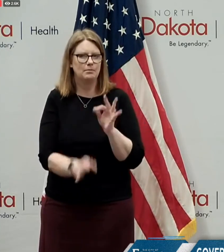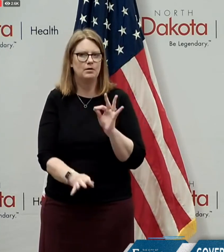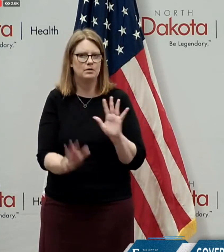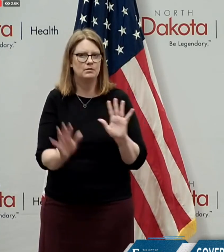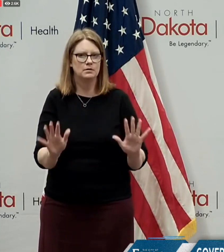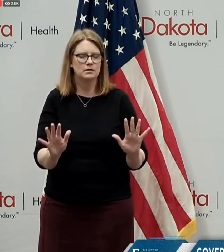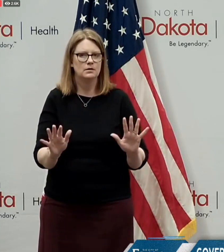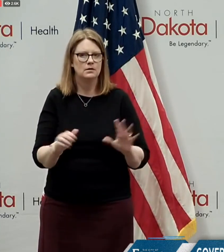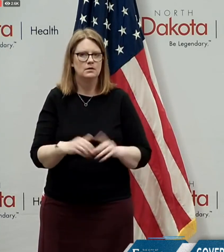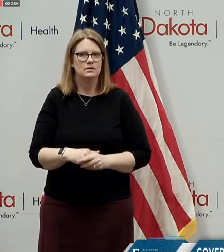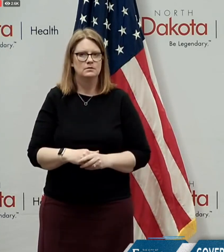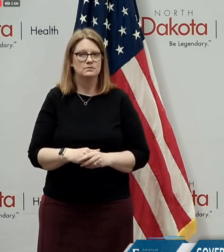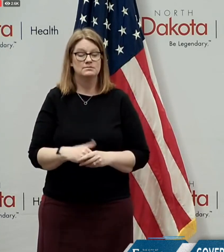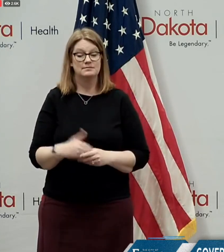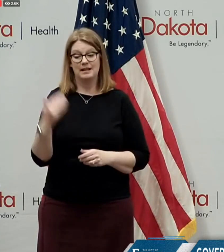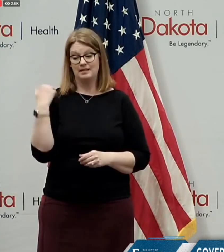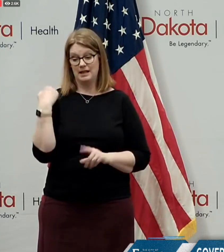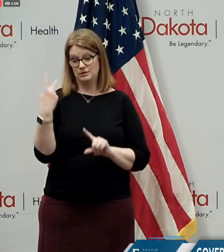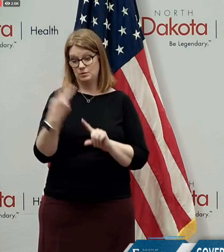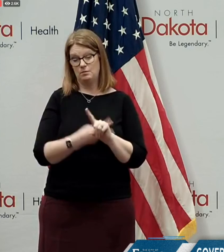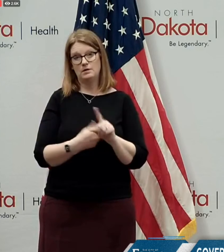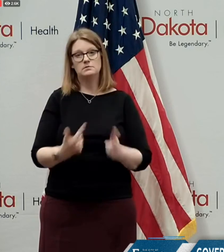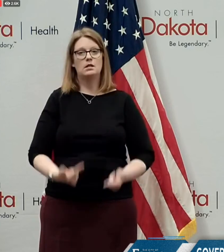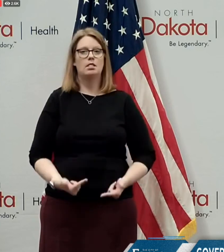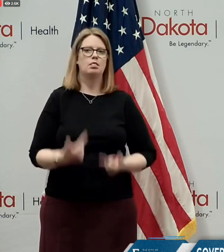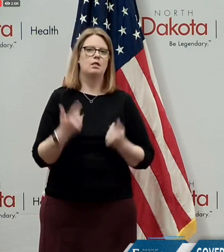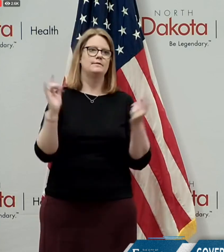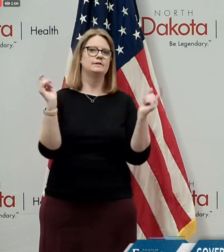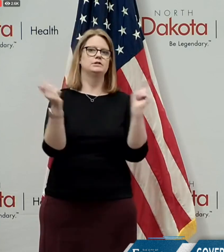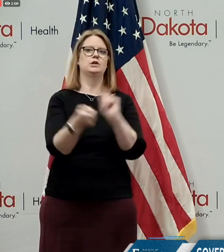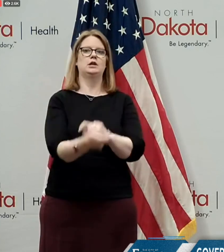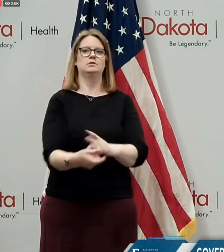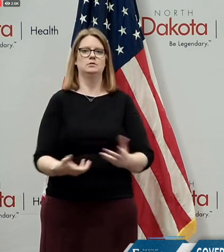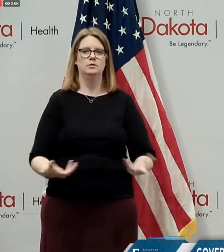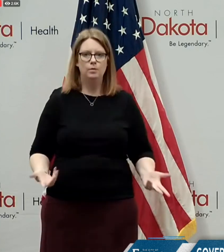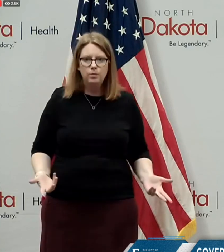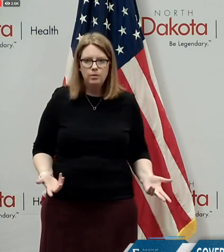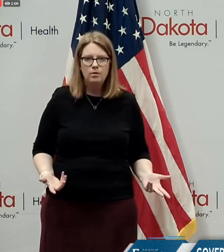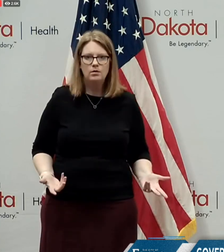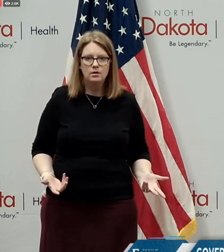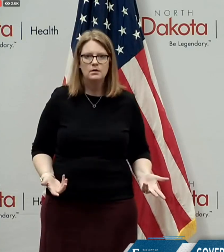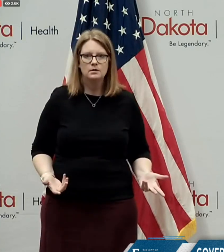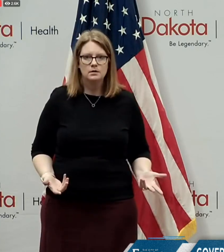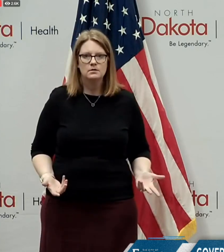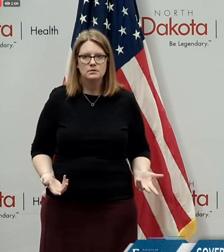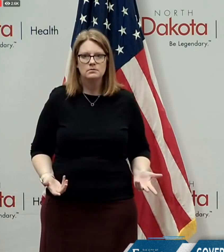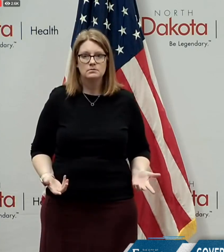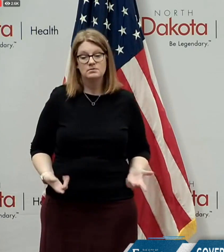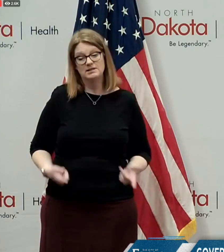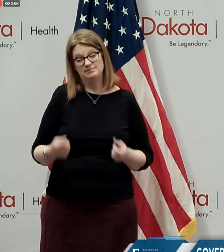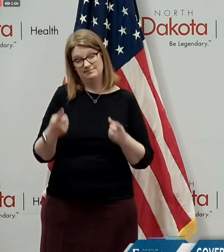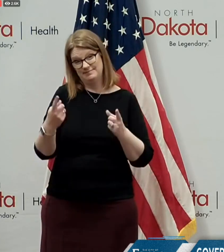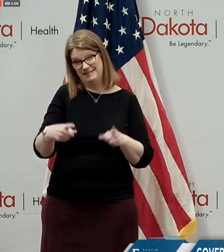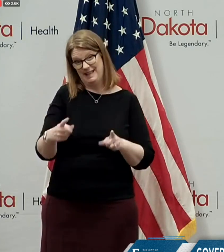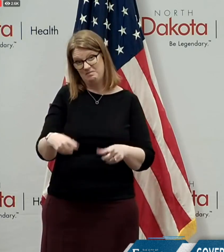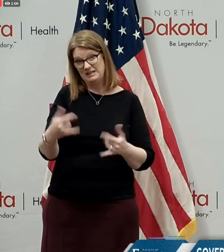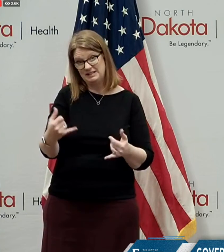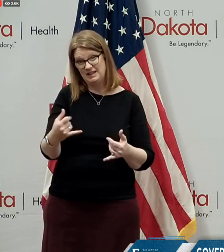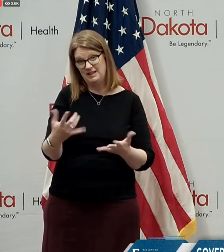within the last 2 months, so the norm is almost what it is today, is health